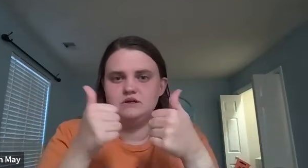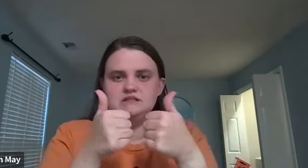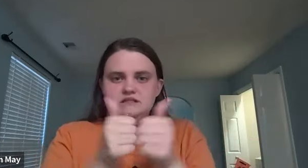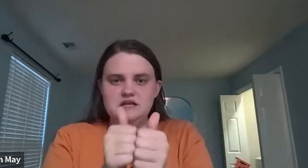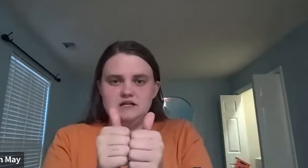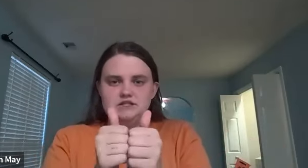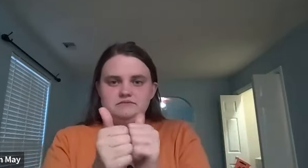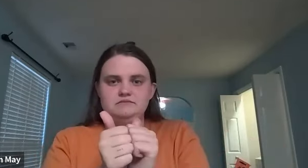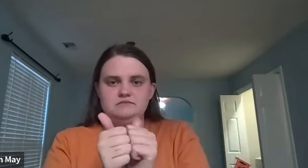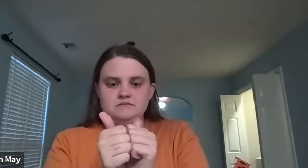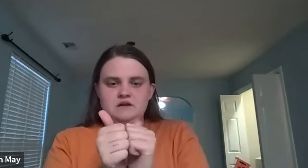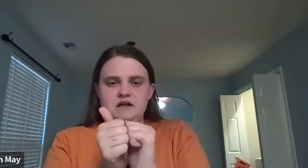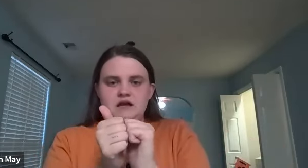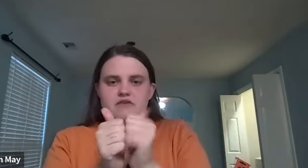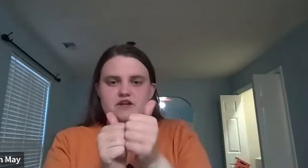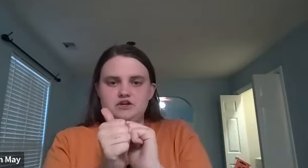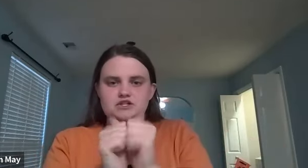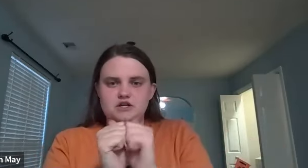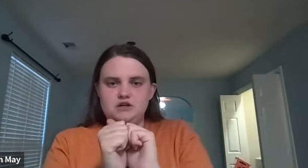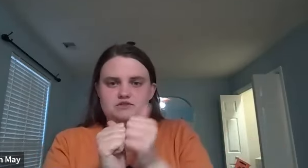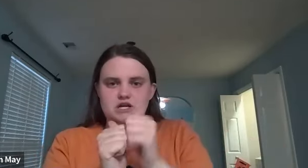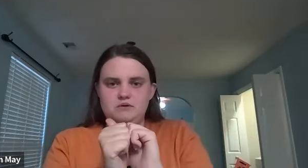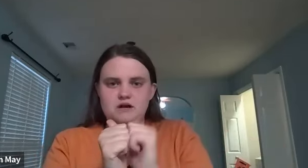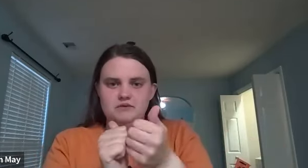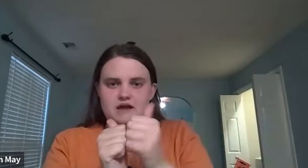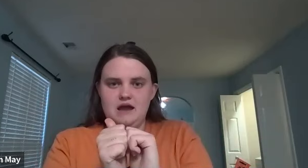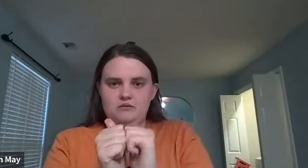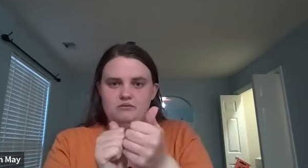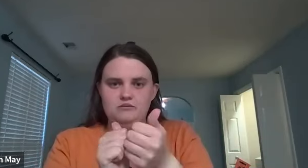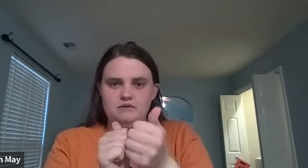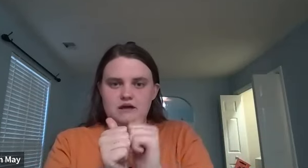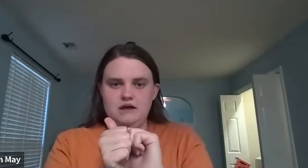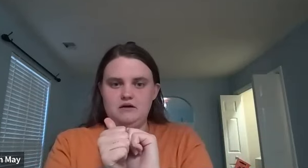ones to touch. And then you're just going to shake one up. How.